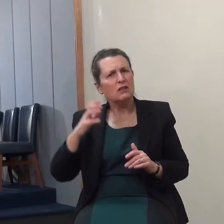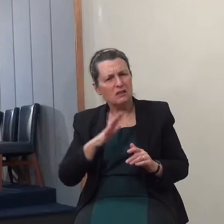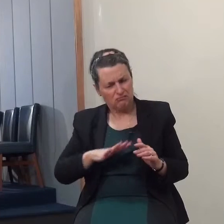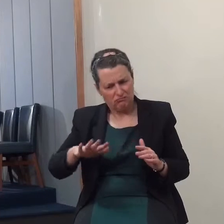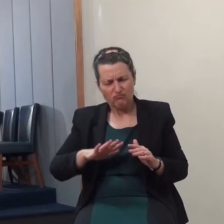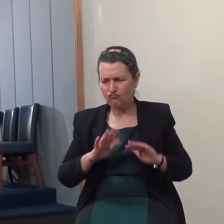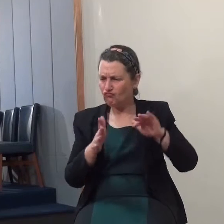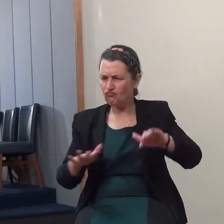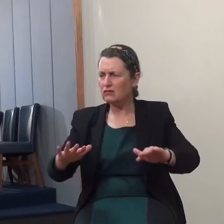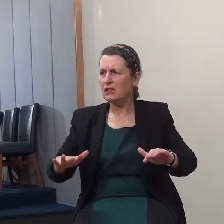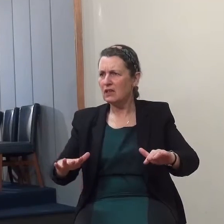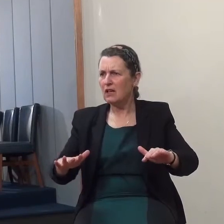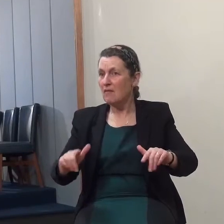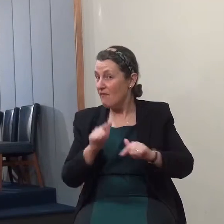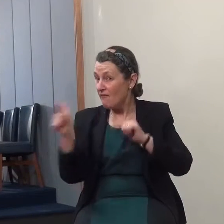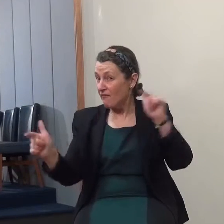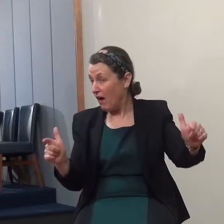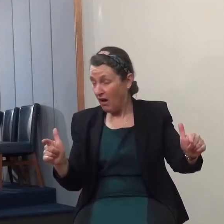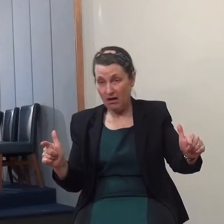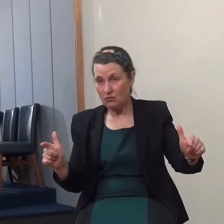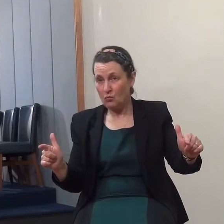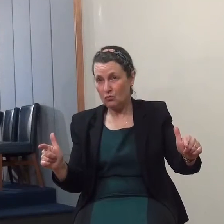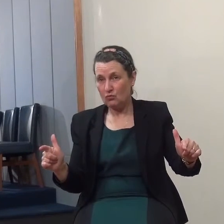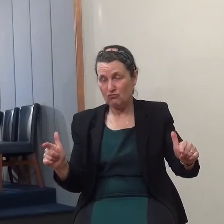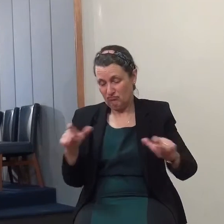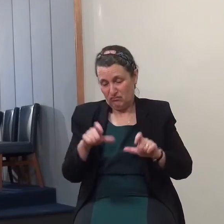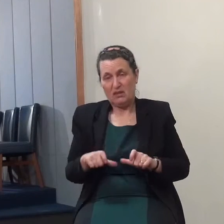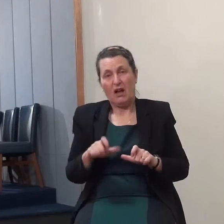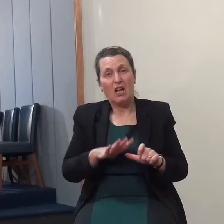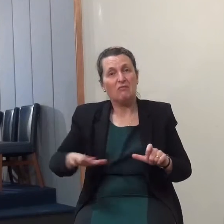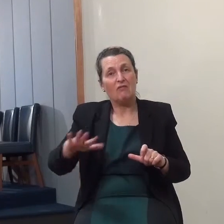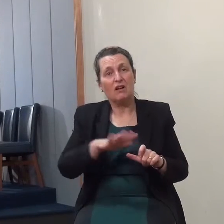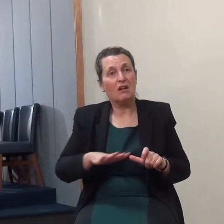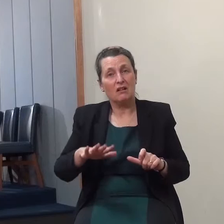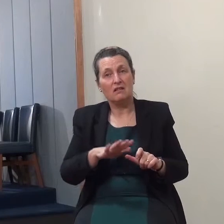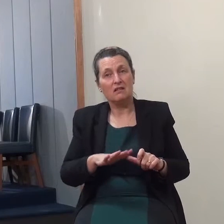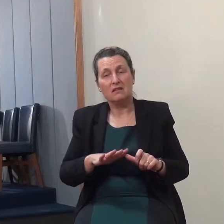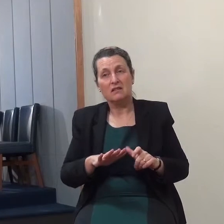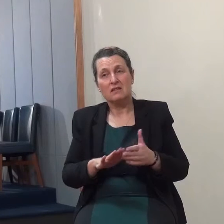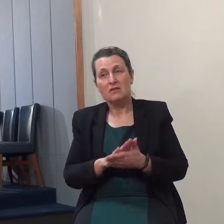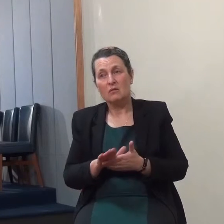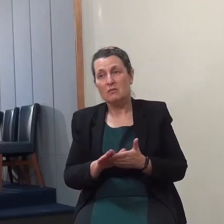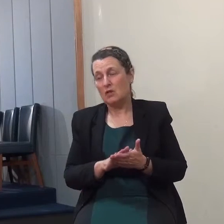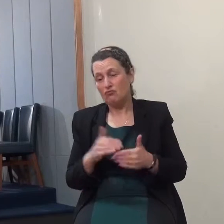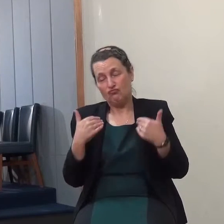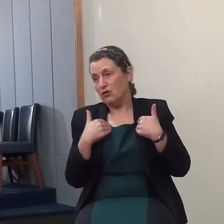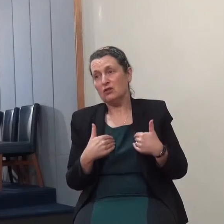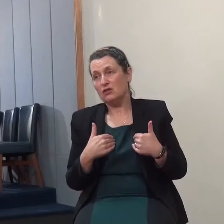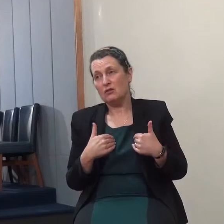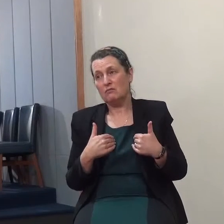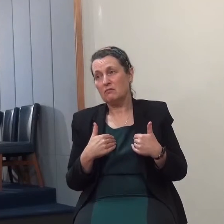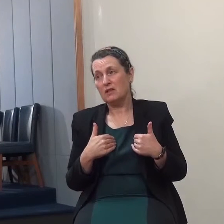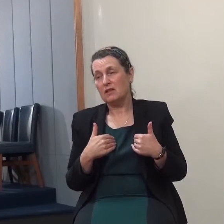people. And they were Galileans too. They were not the elite among the Jews and didn't expect in